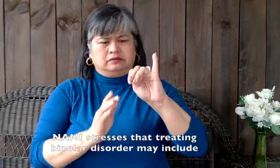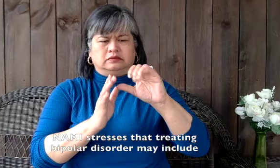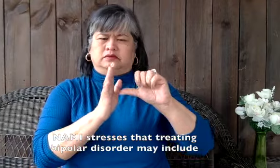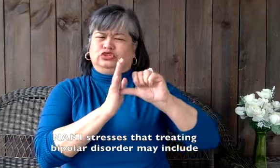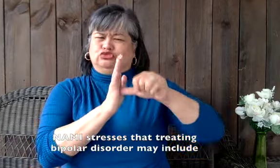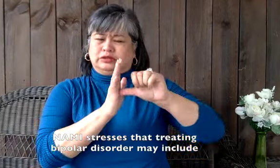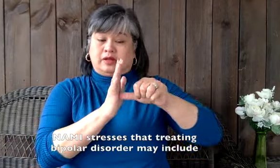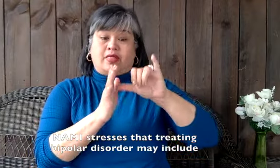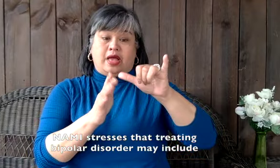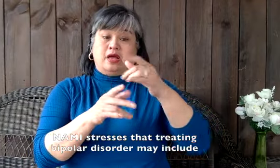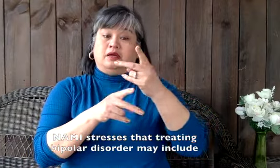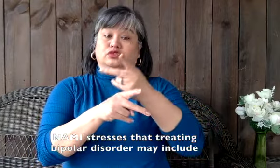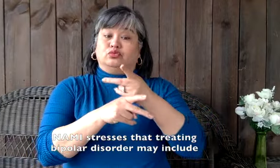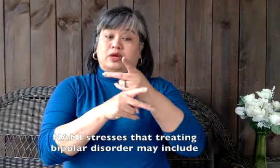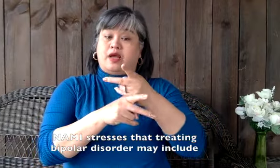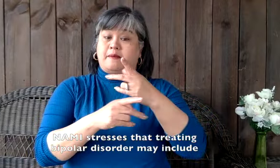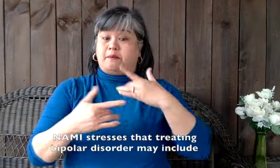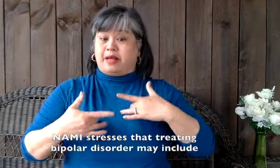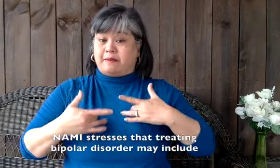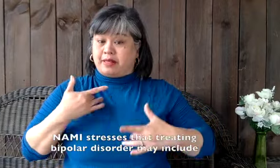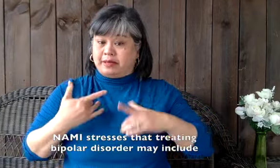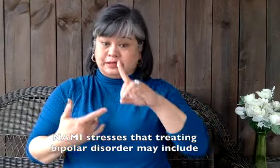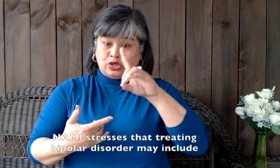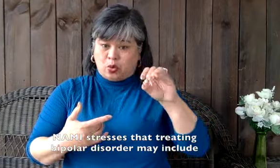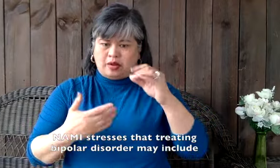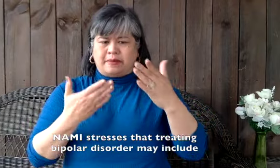NAMI stresses that treating bipolar disorder may include